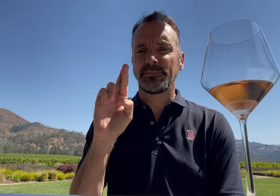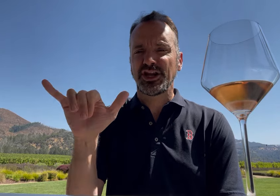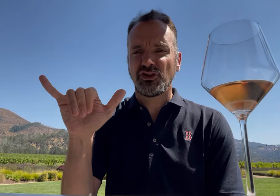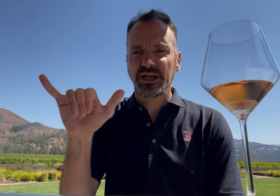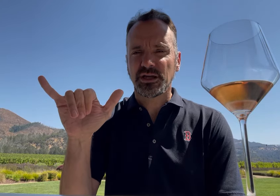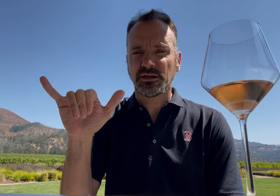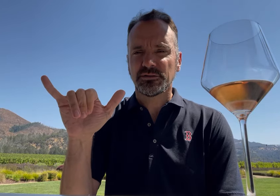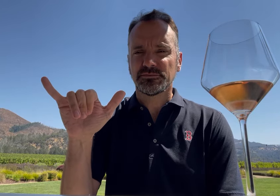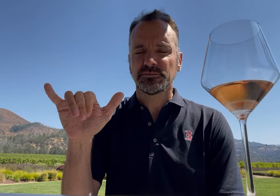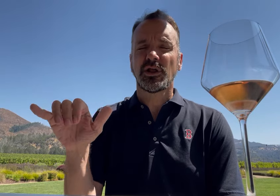strawberry